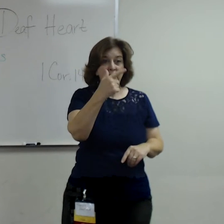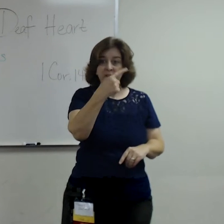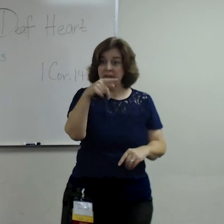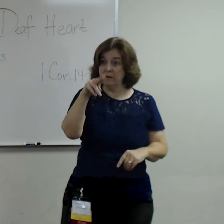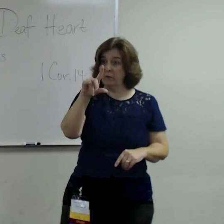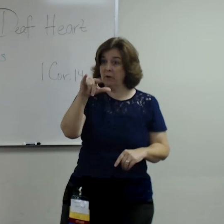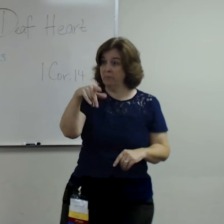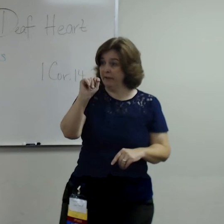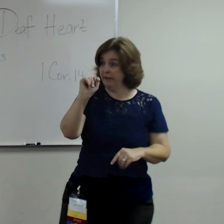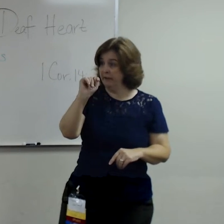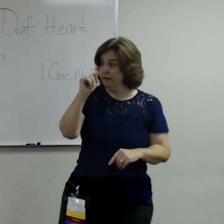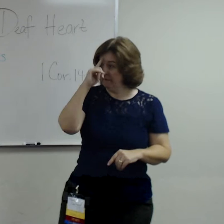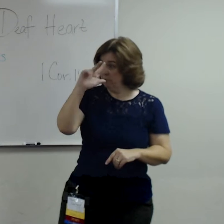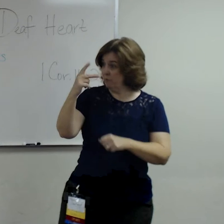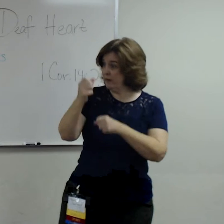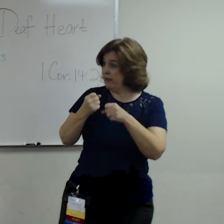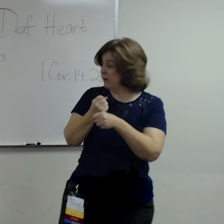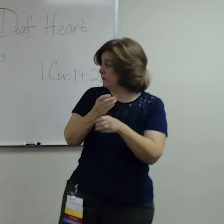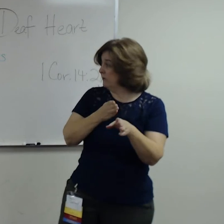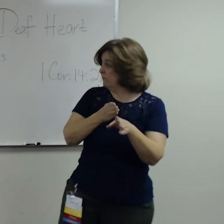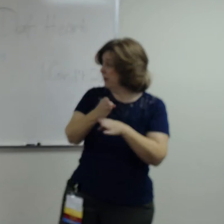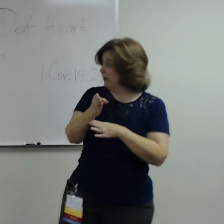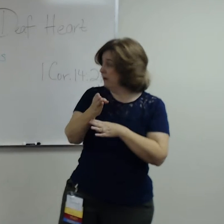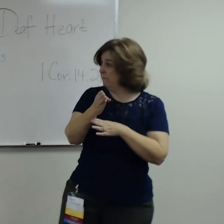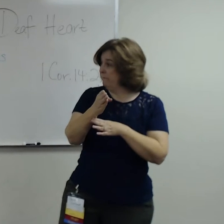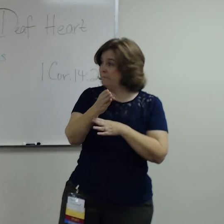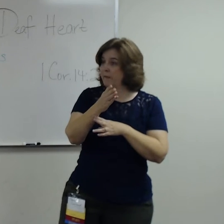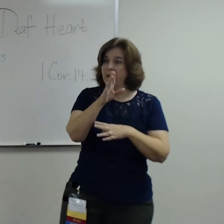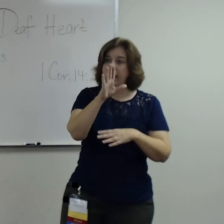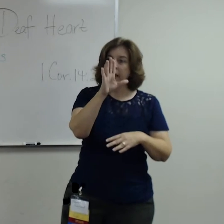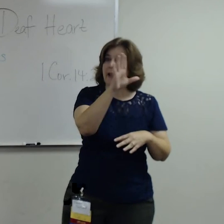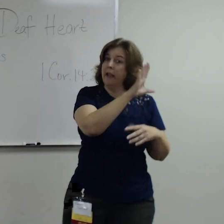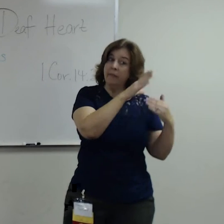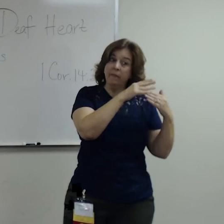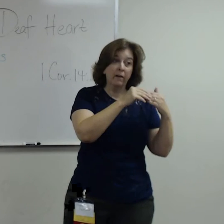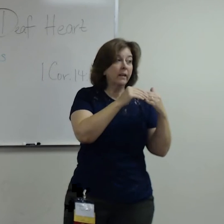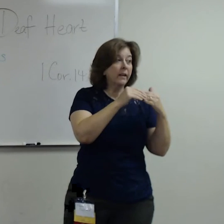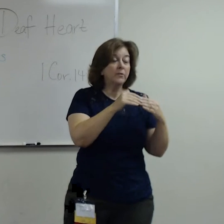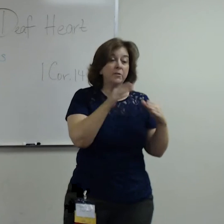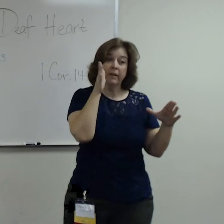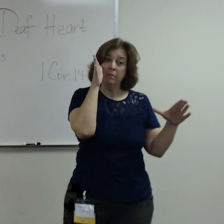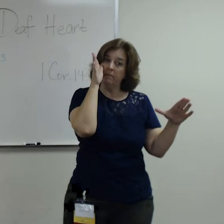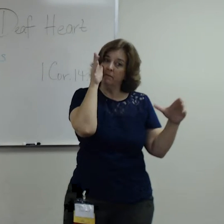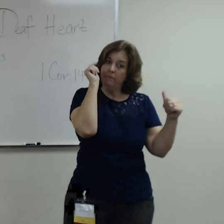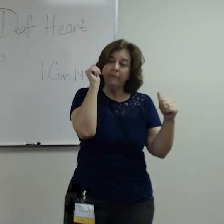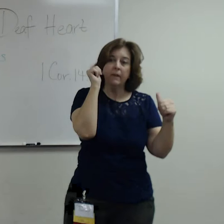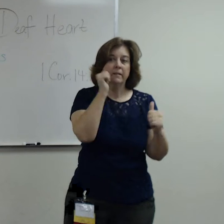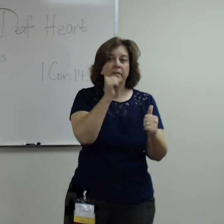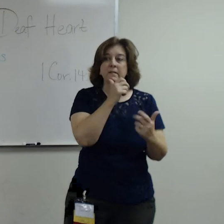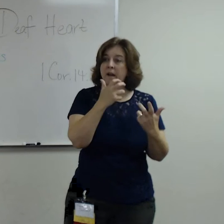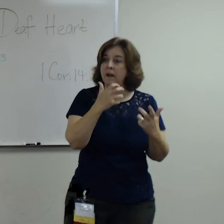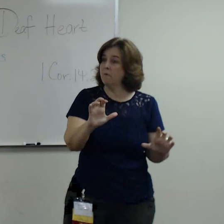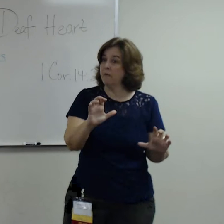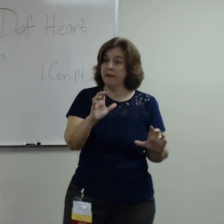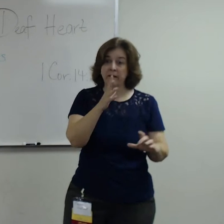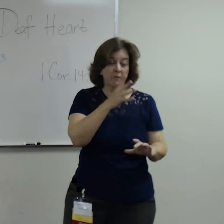polishing the pulpit for 3 years in a row, and their leadership has not wanted a